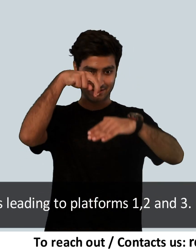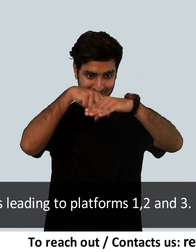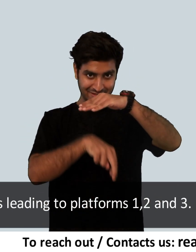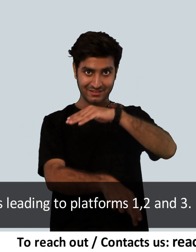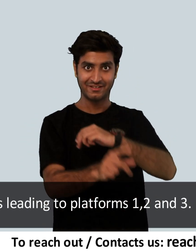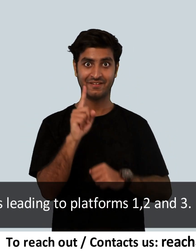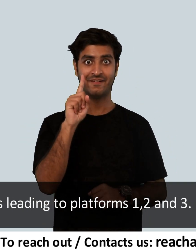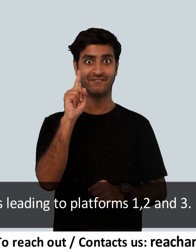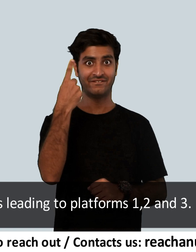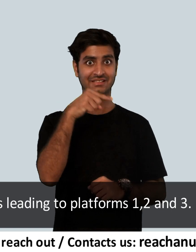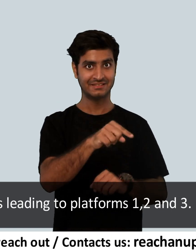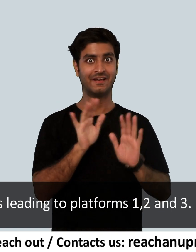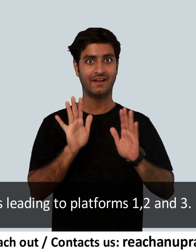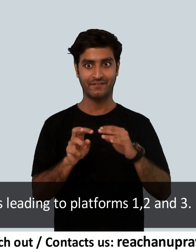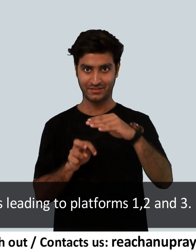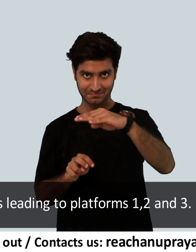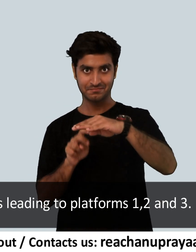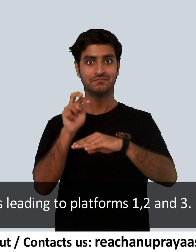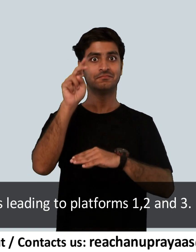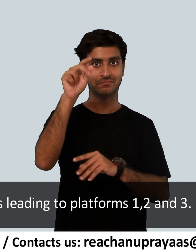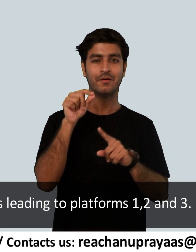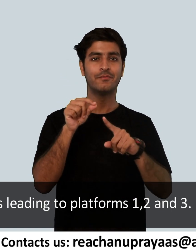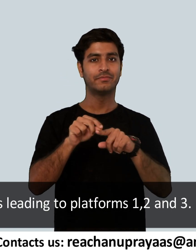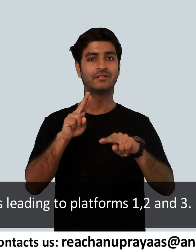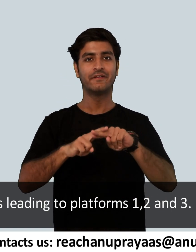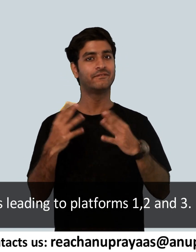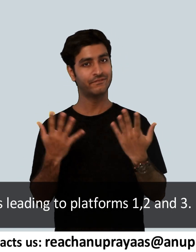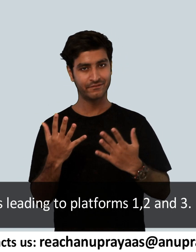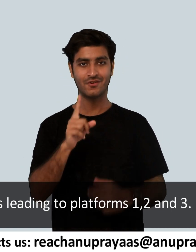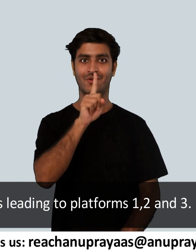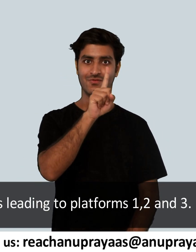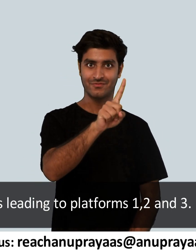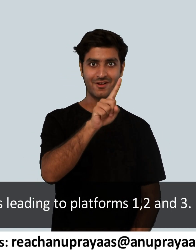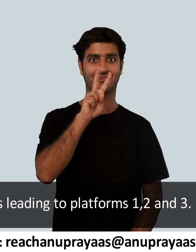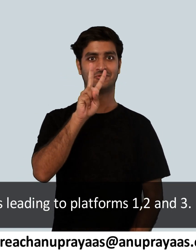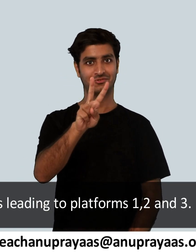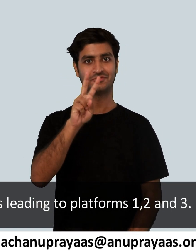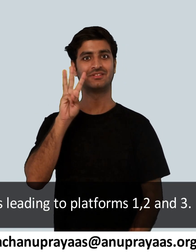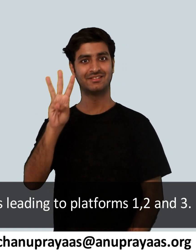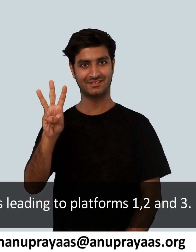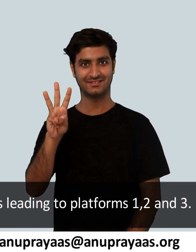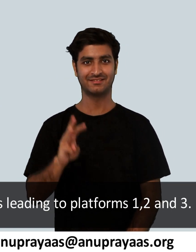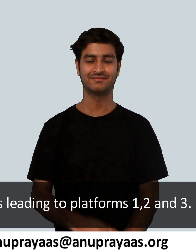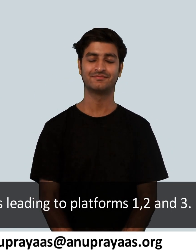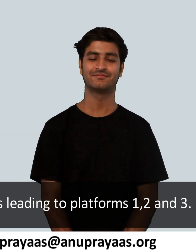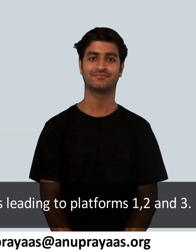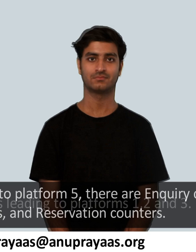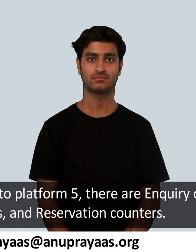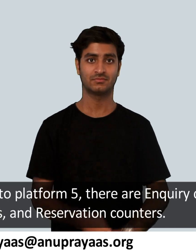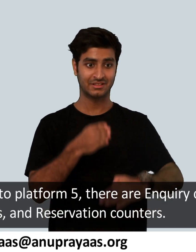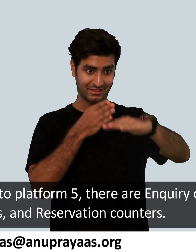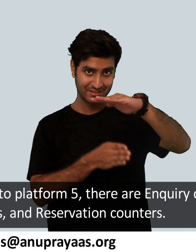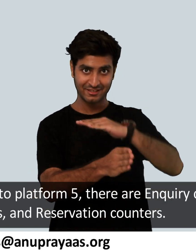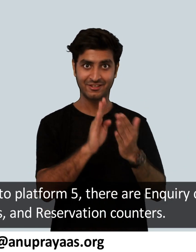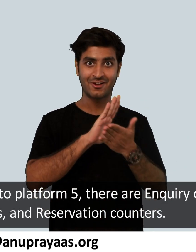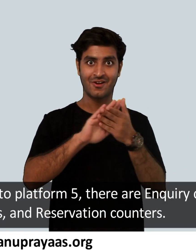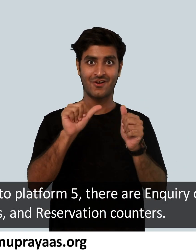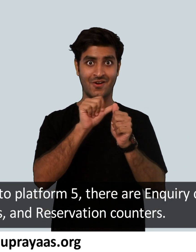Subway 1 has stairs leading to platforms 1, 2 and 3. At the entrance